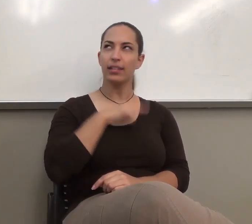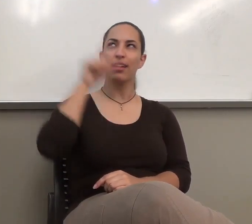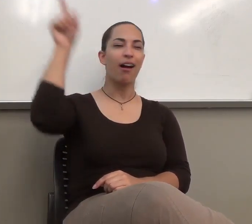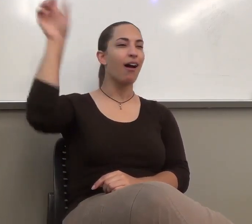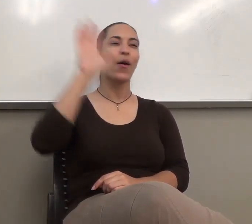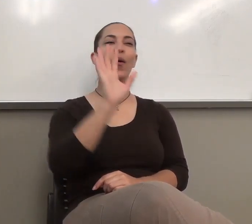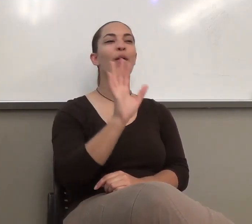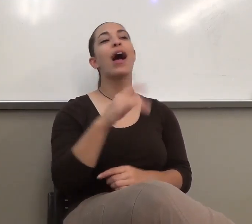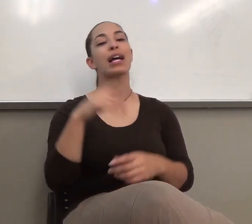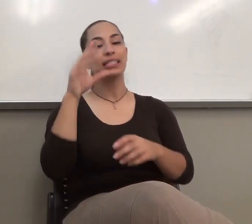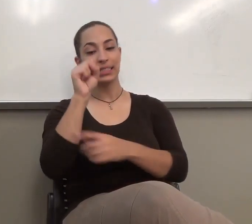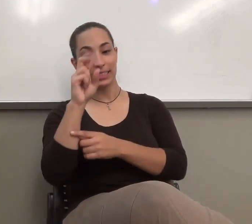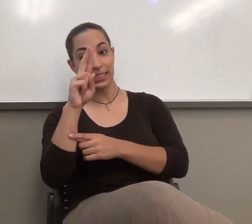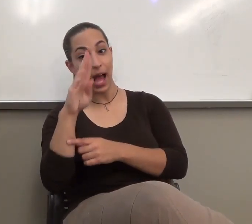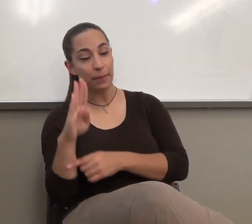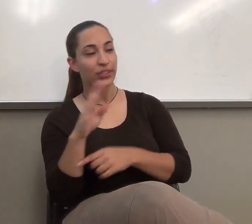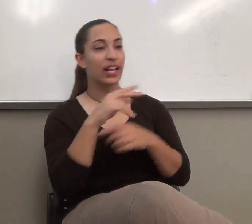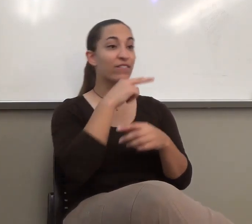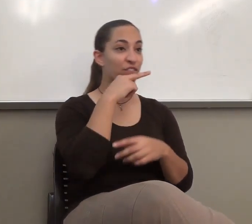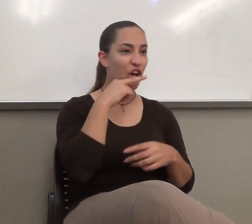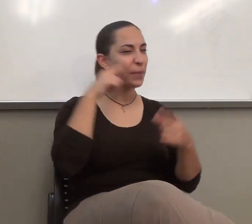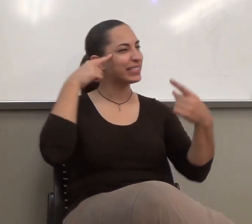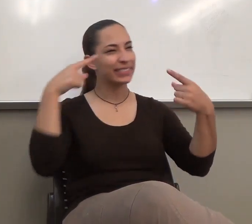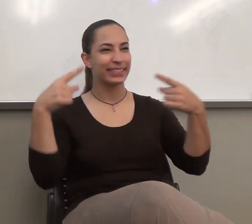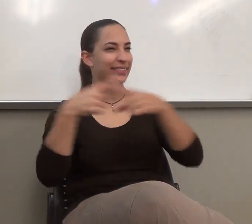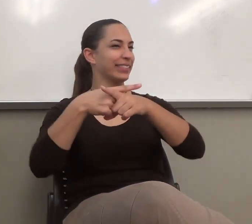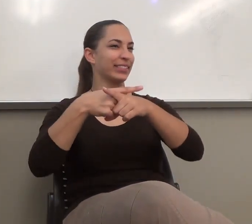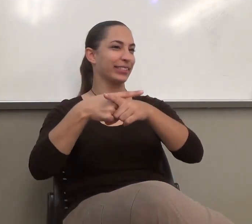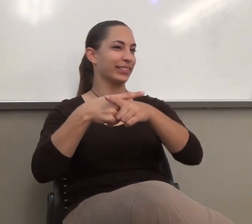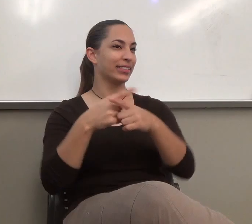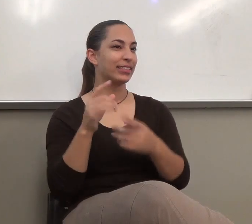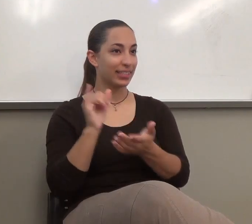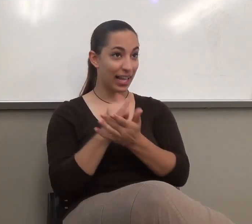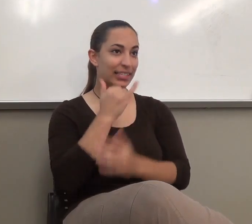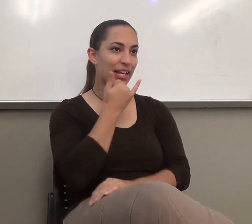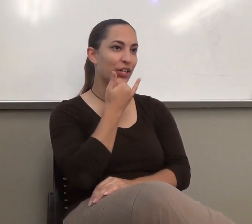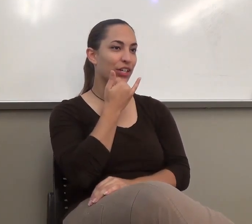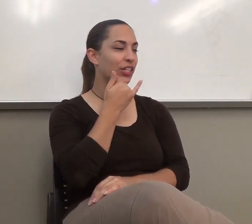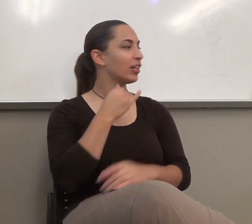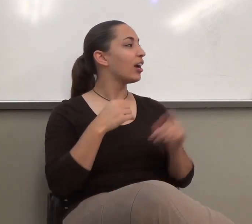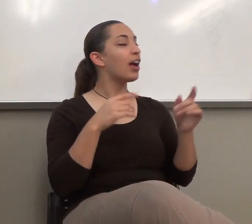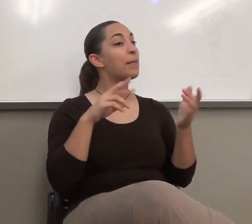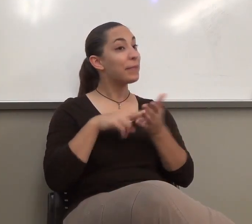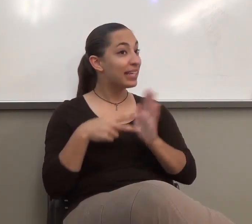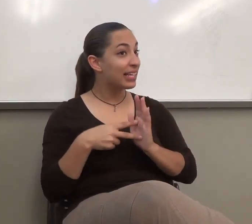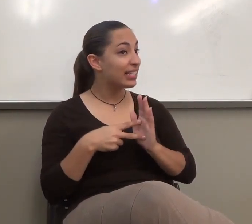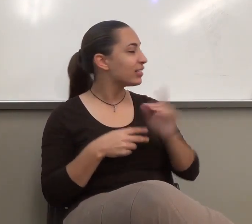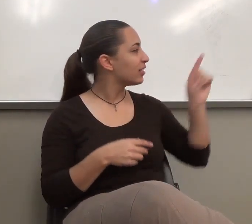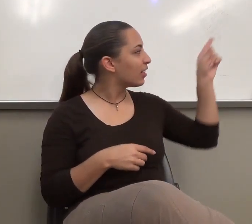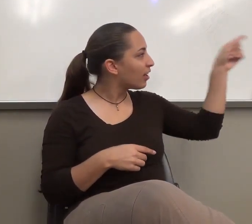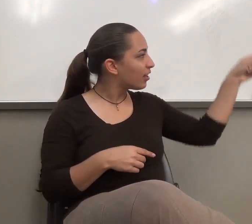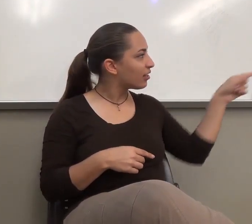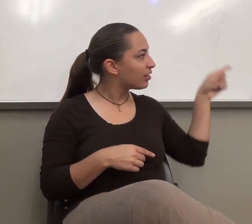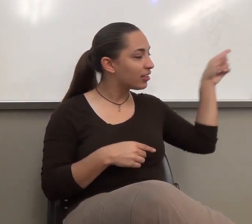disagreement error, what it's telling you is that this, whichever one you're using, whichever one of these you're